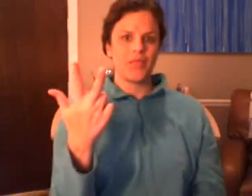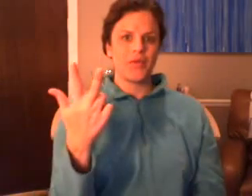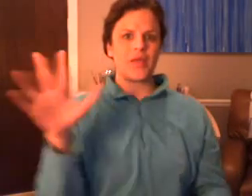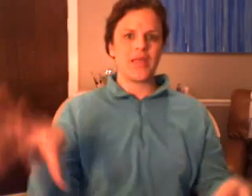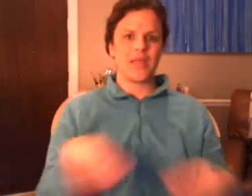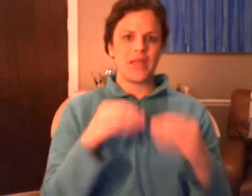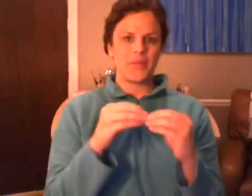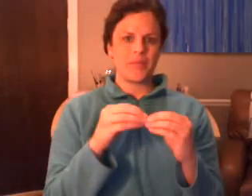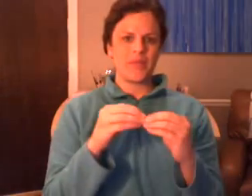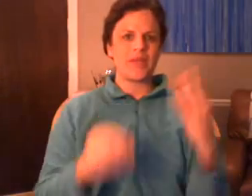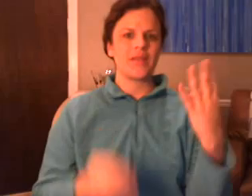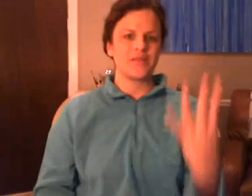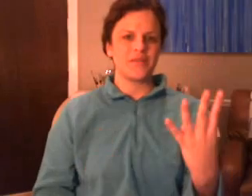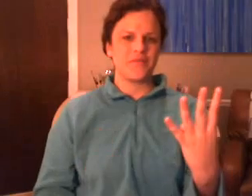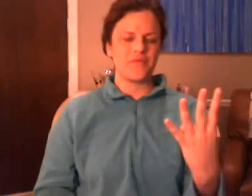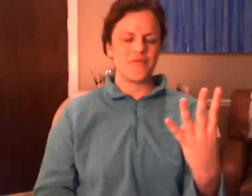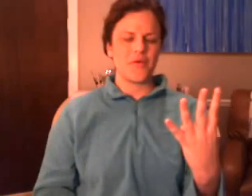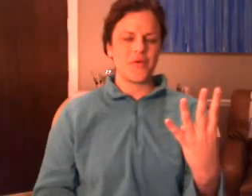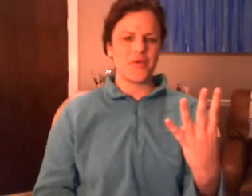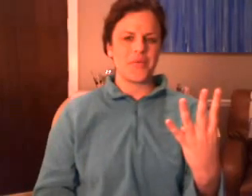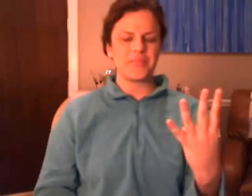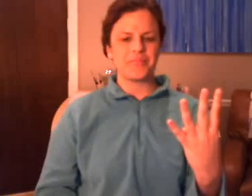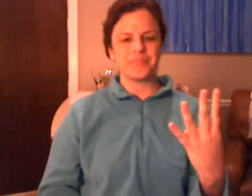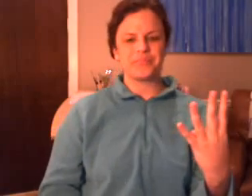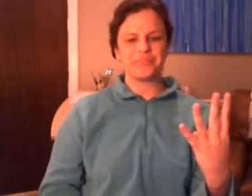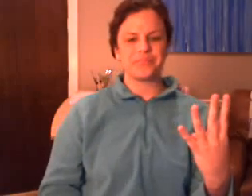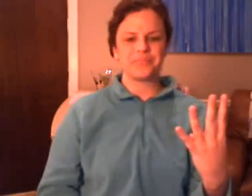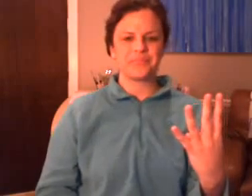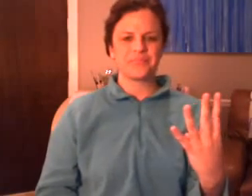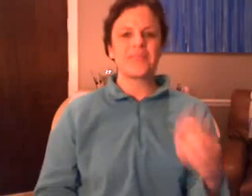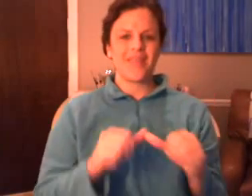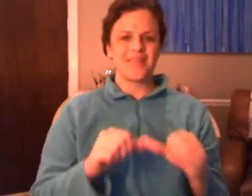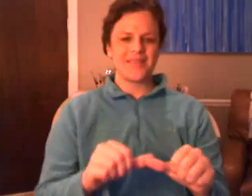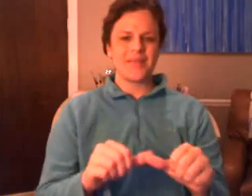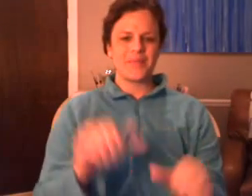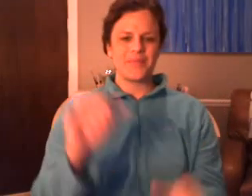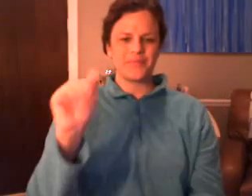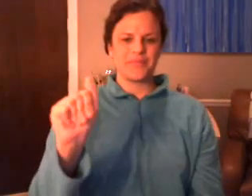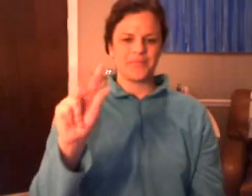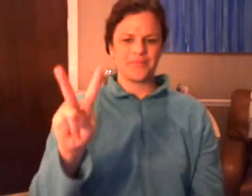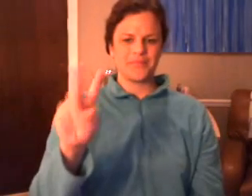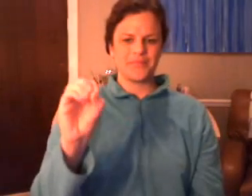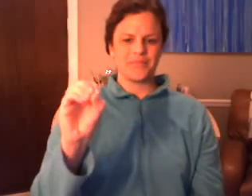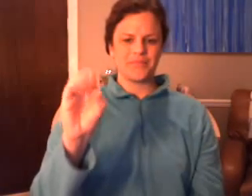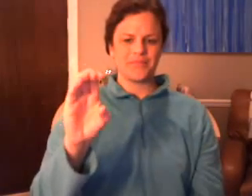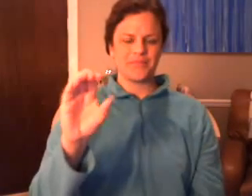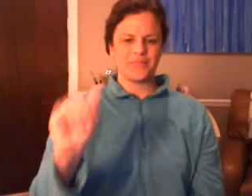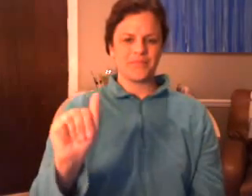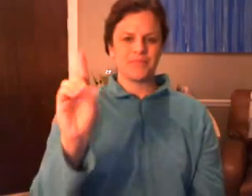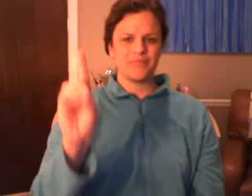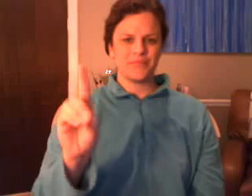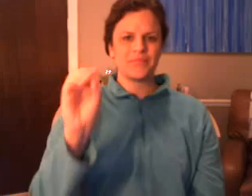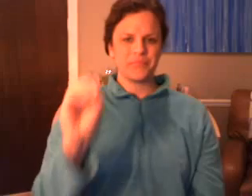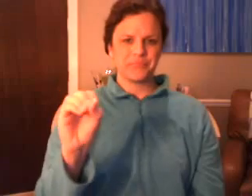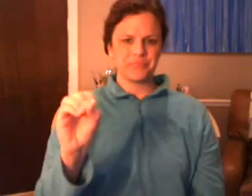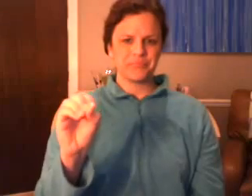think, a more difficult problem. Well, let's stick with the avocados. And in case you don't know what an avocado is, it's actually a